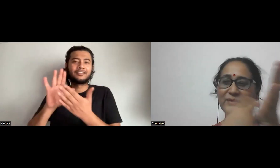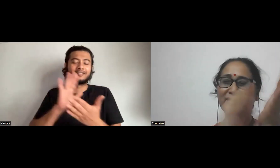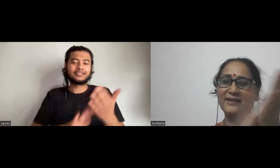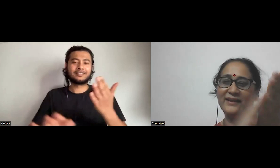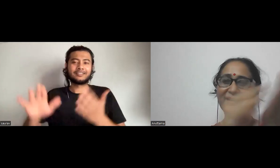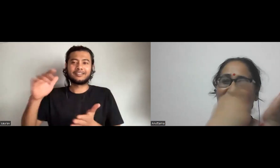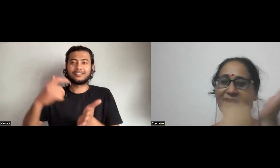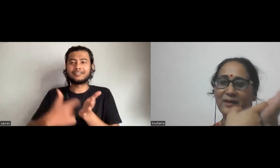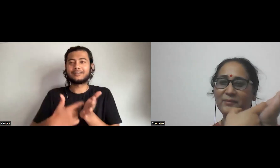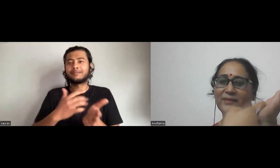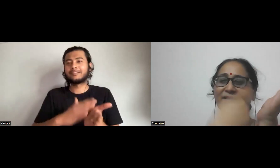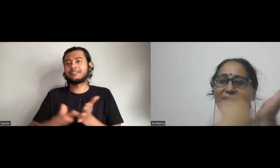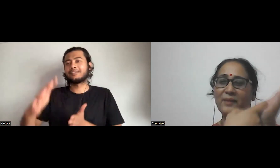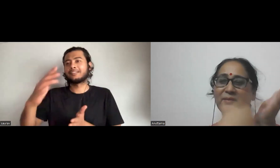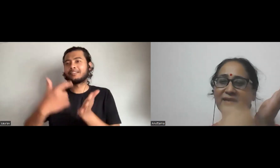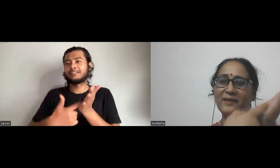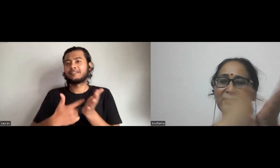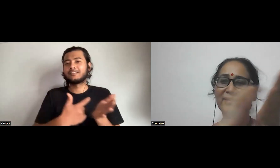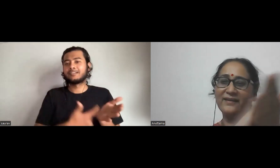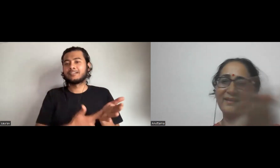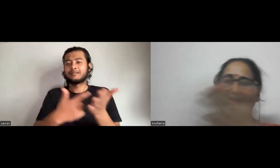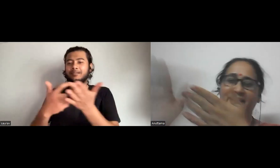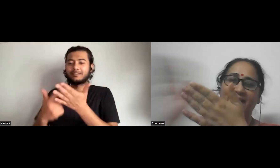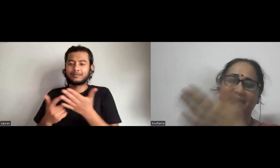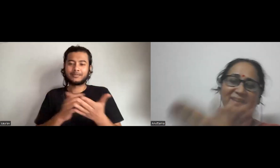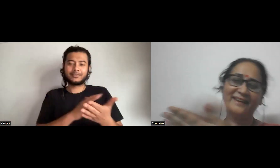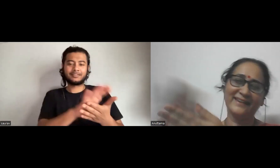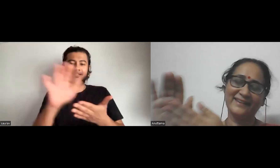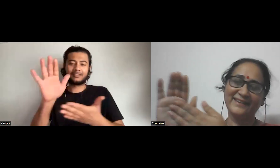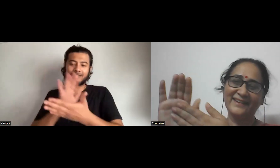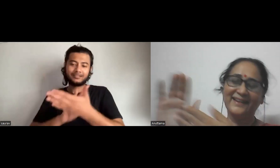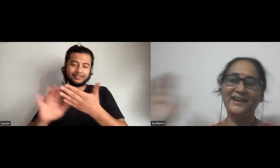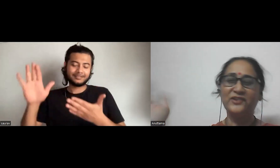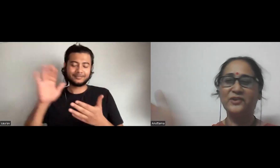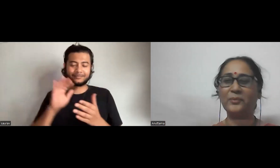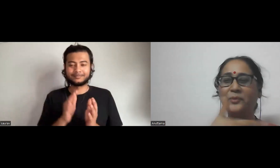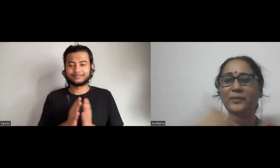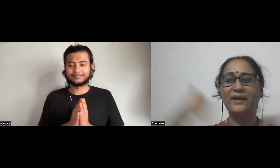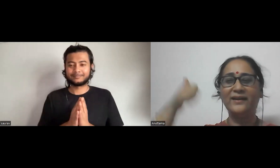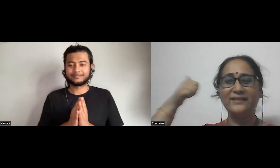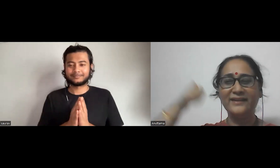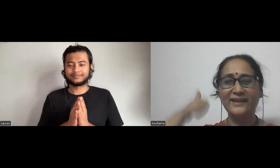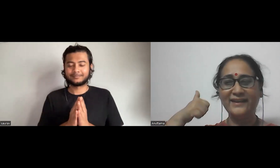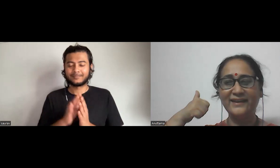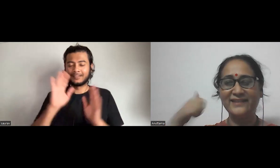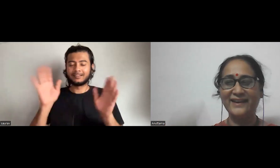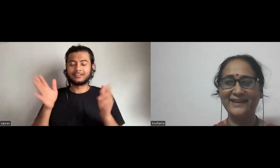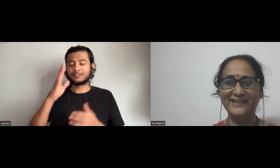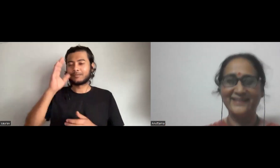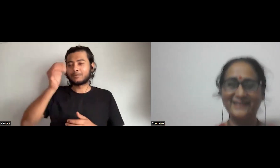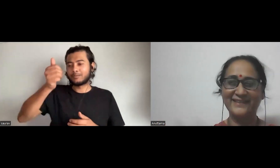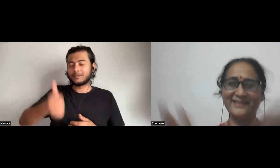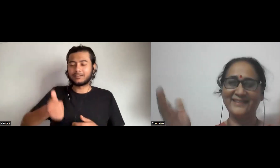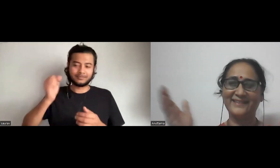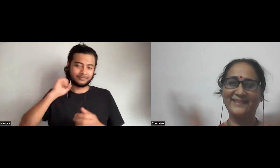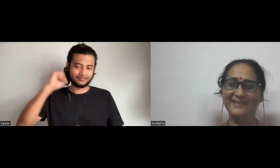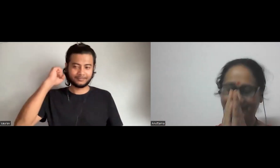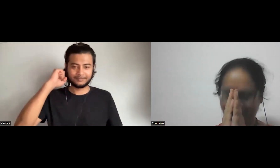Rama, Rama Rama, Hare Hare. Shri Prabhupada ki jai.